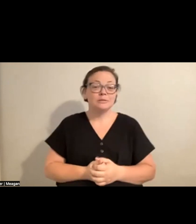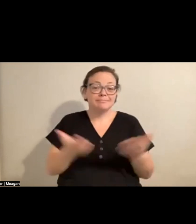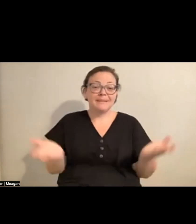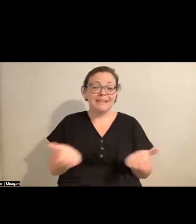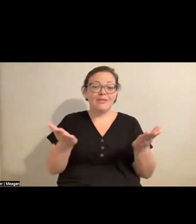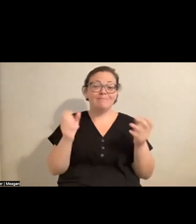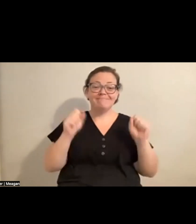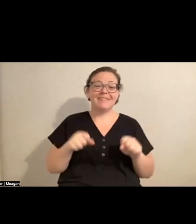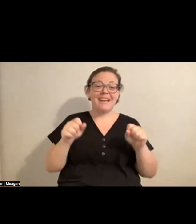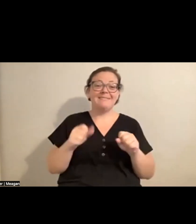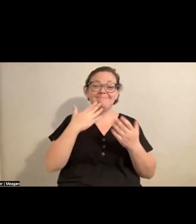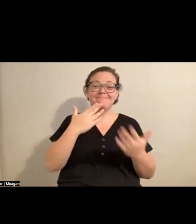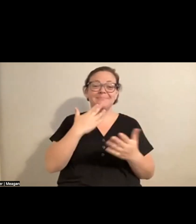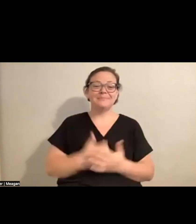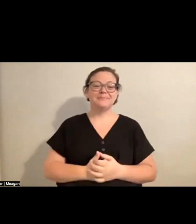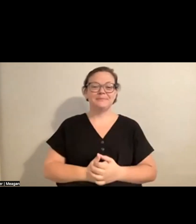Yeah, thank you.